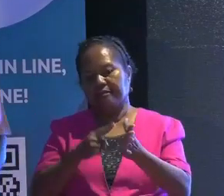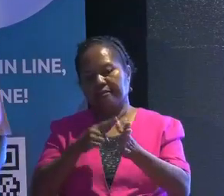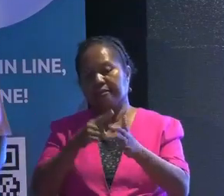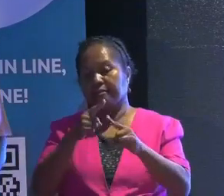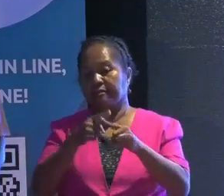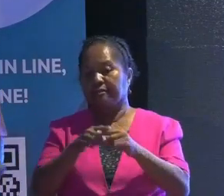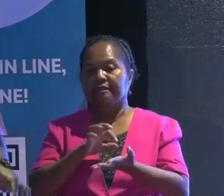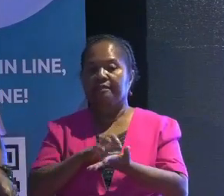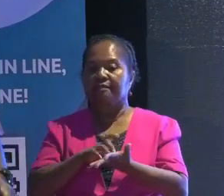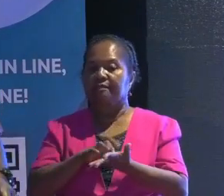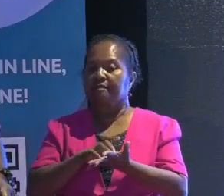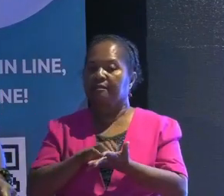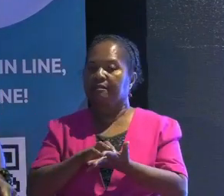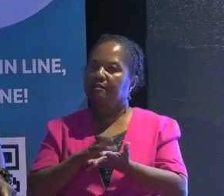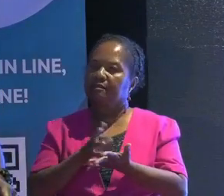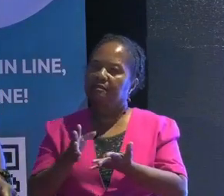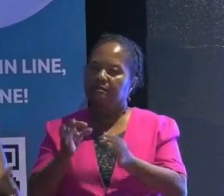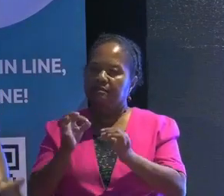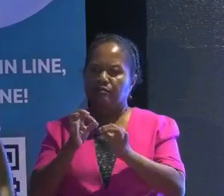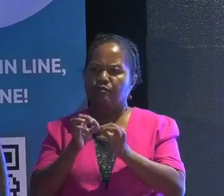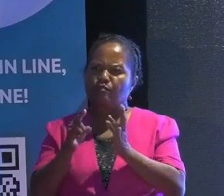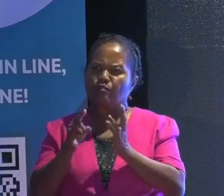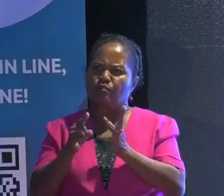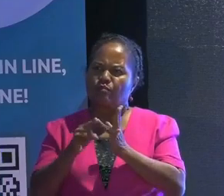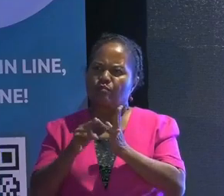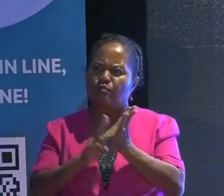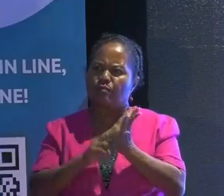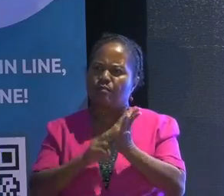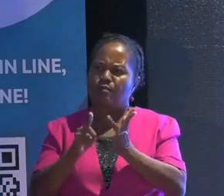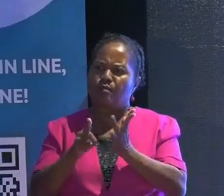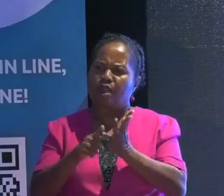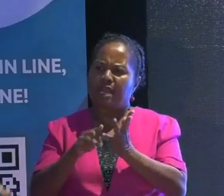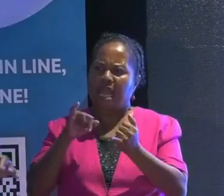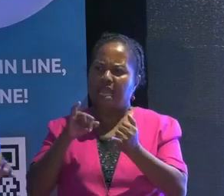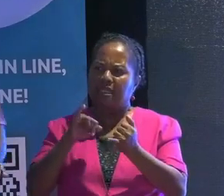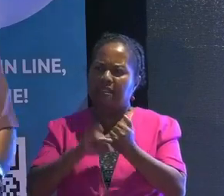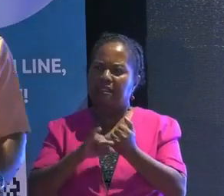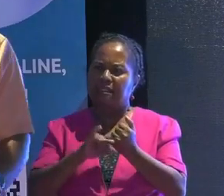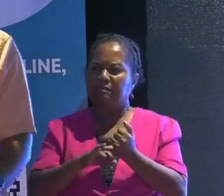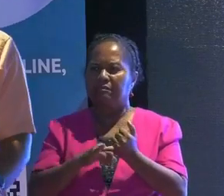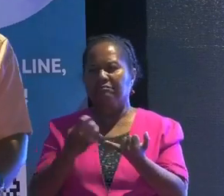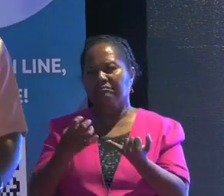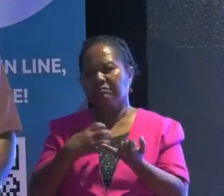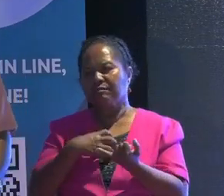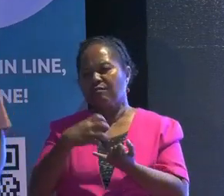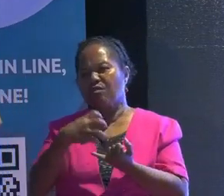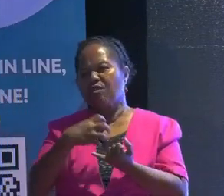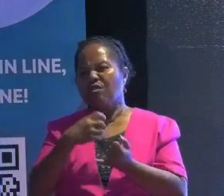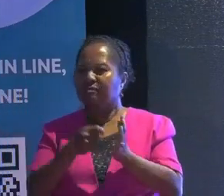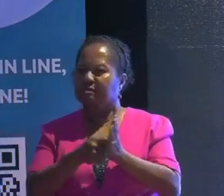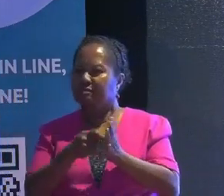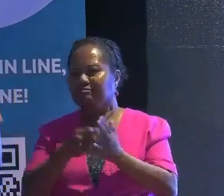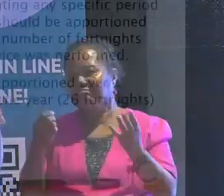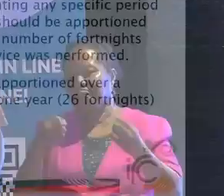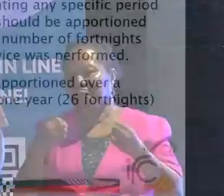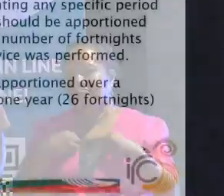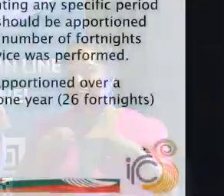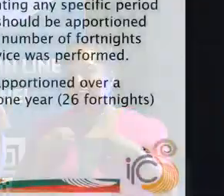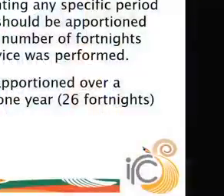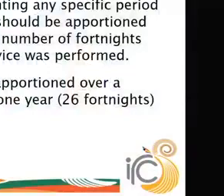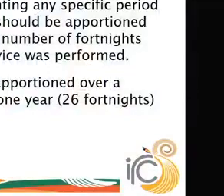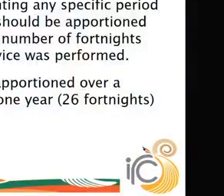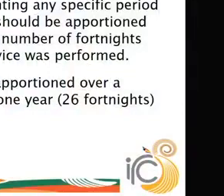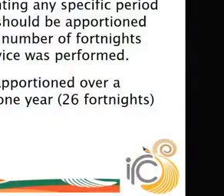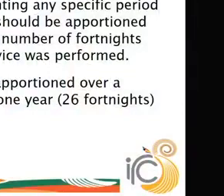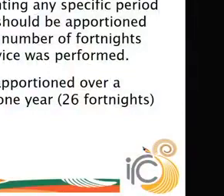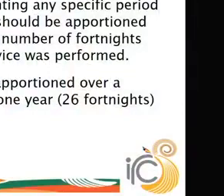Then on a bonus. When your business is, as I said earlier, rising to a new level, you are very happy